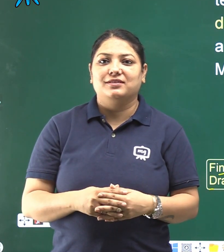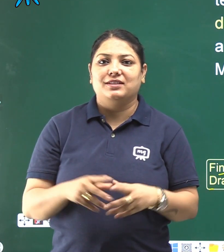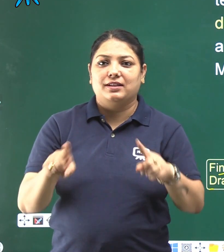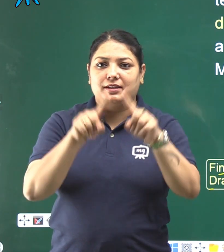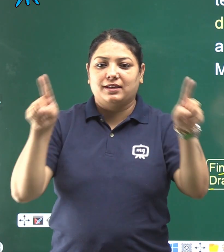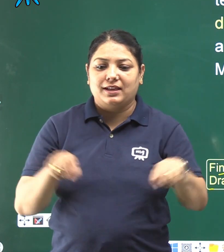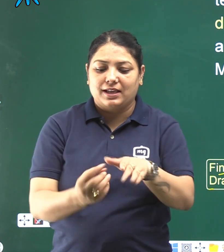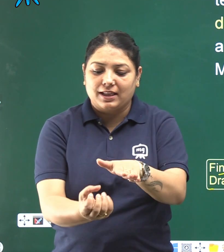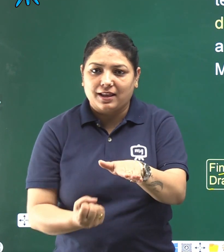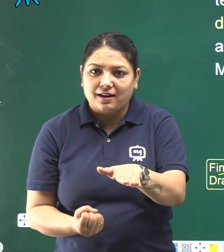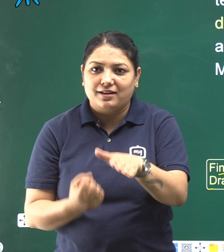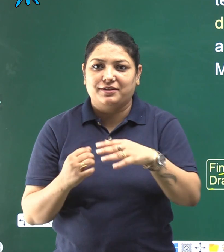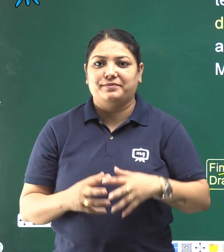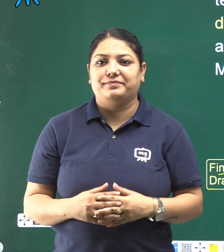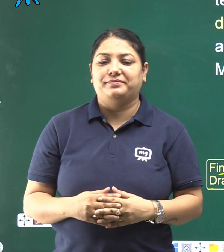daraj.